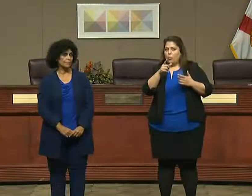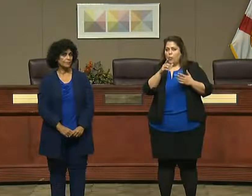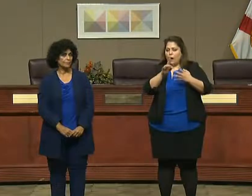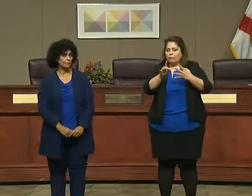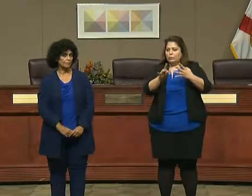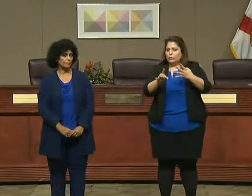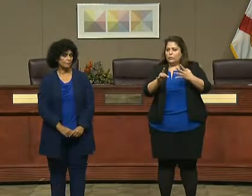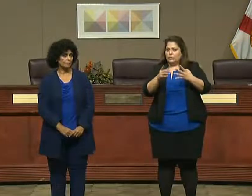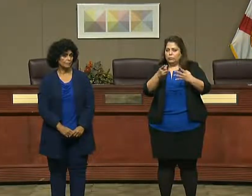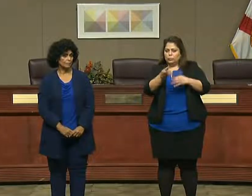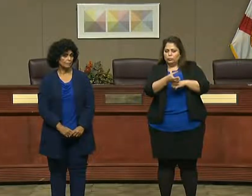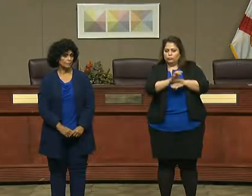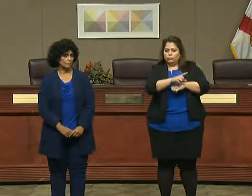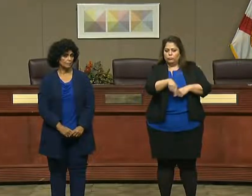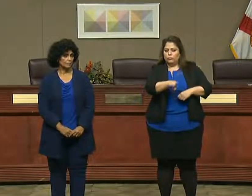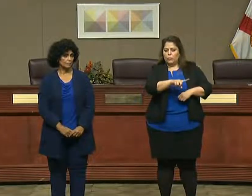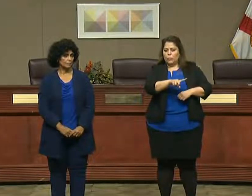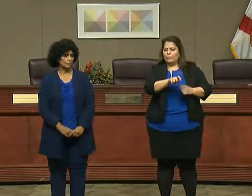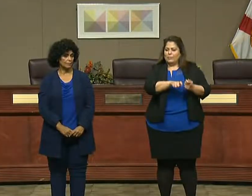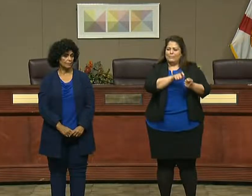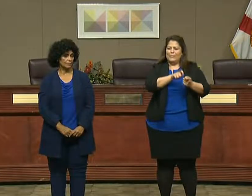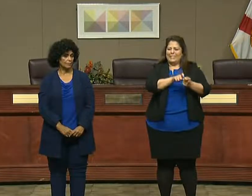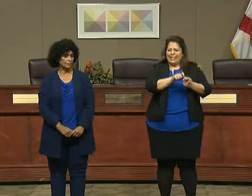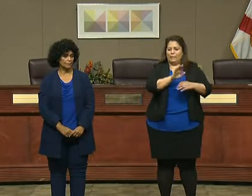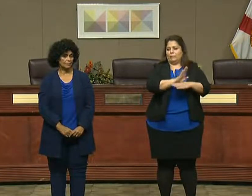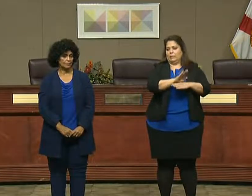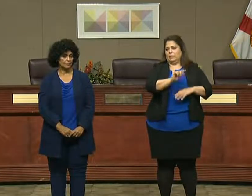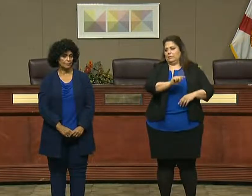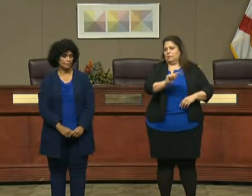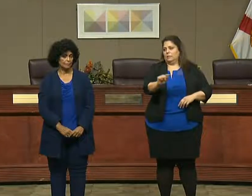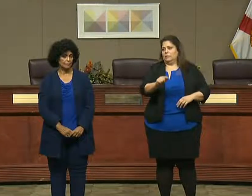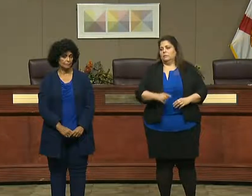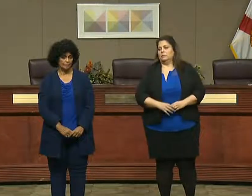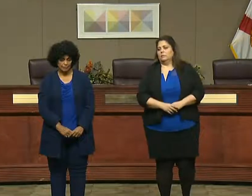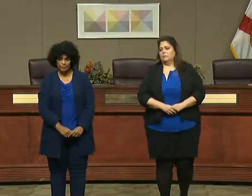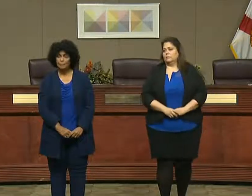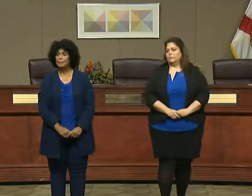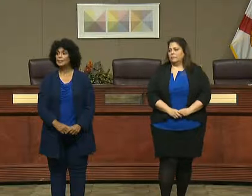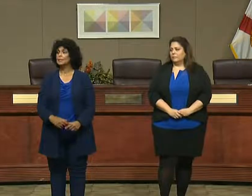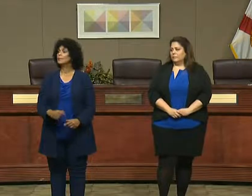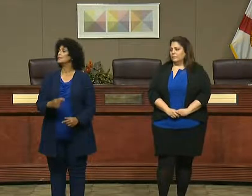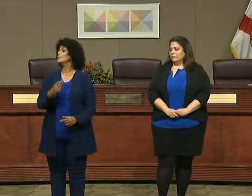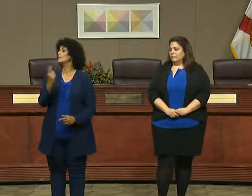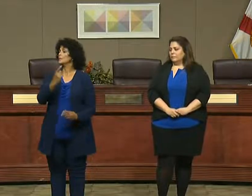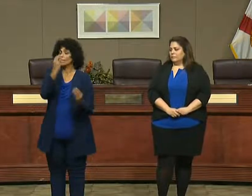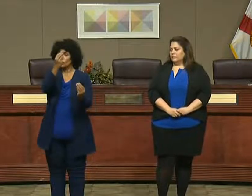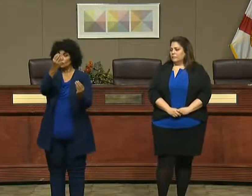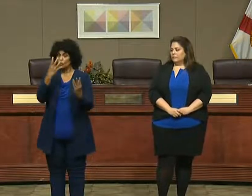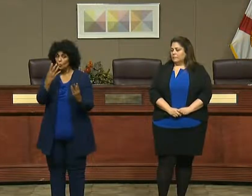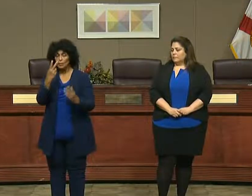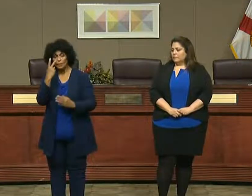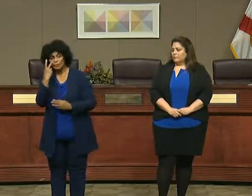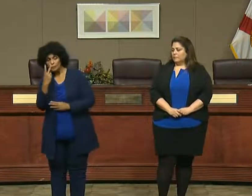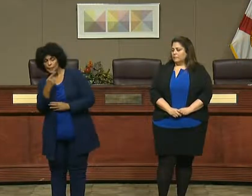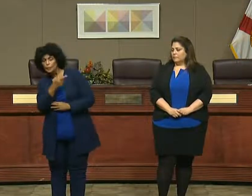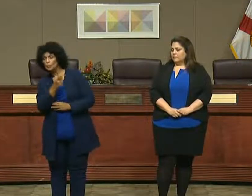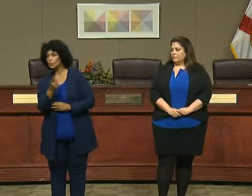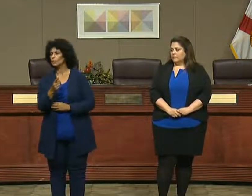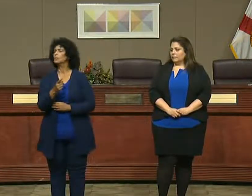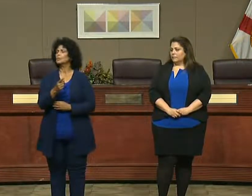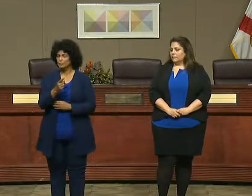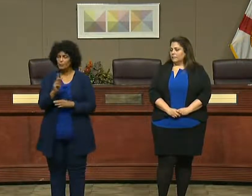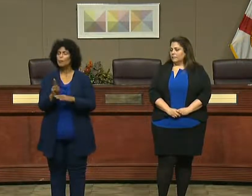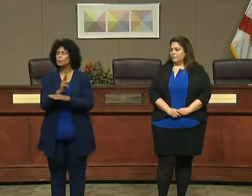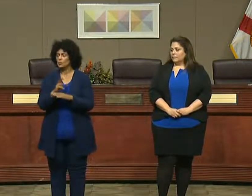we have to address those specific businesses. Si recibimos quejas adicionales, veremos el alcance de las herramientas